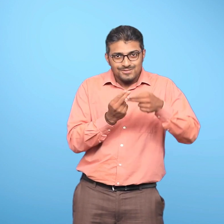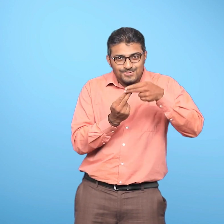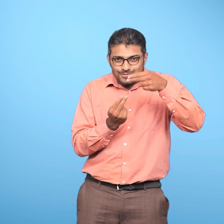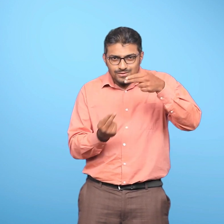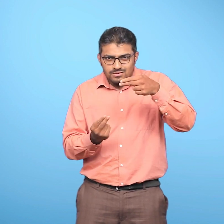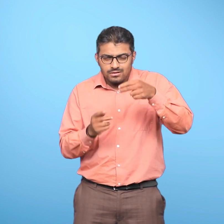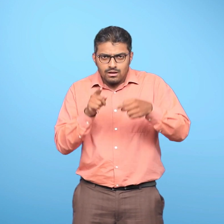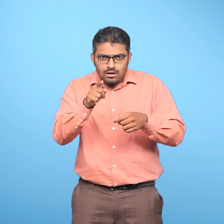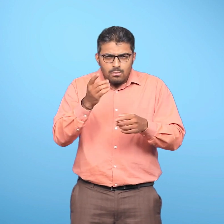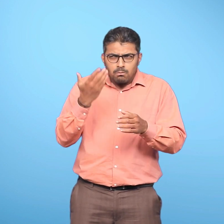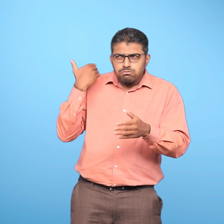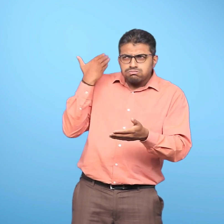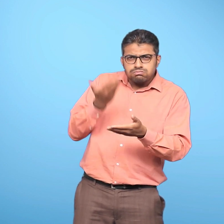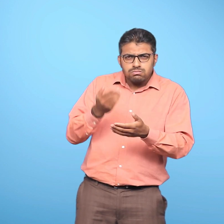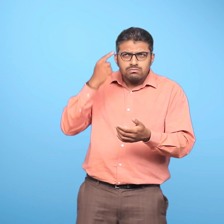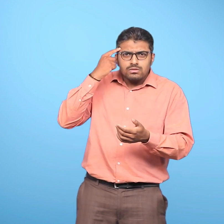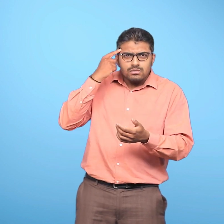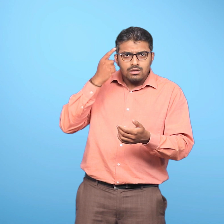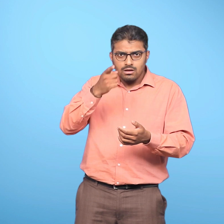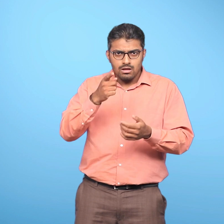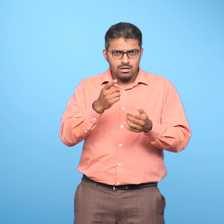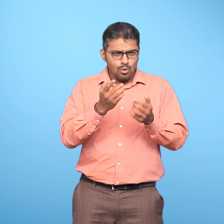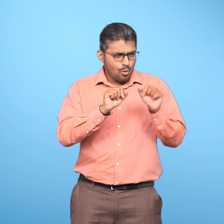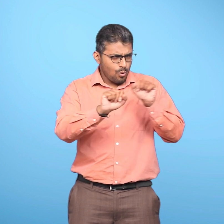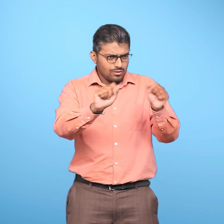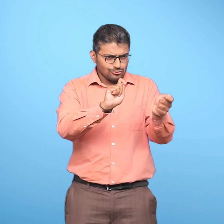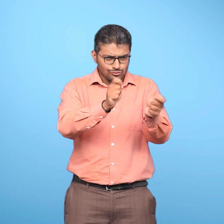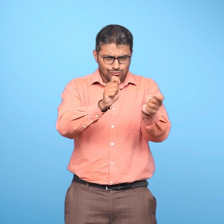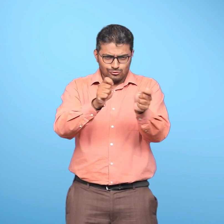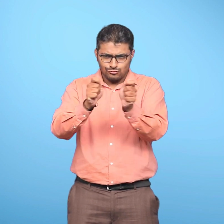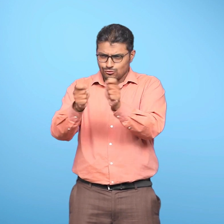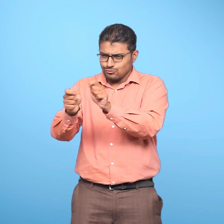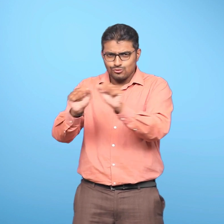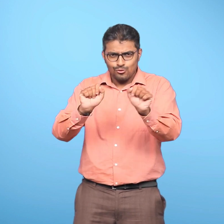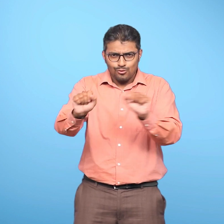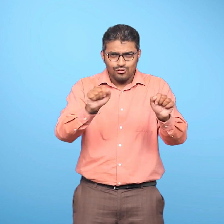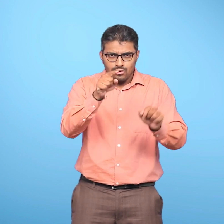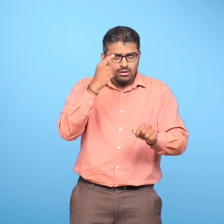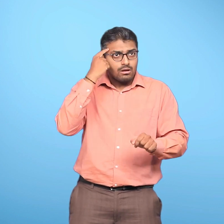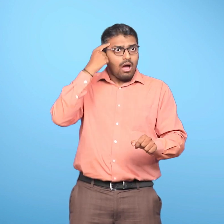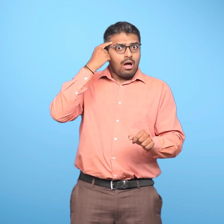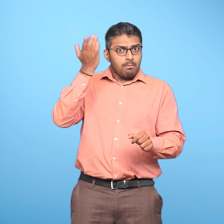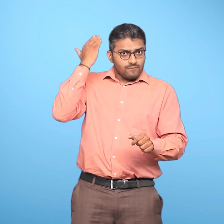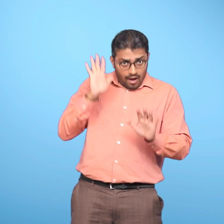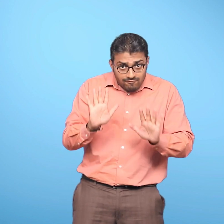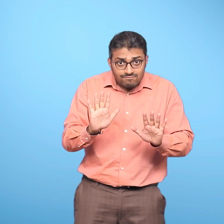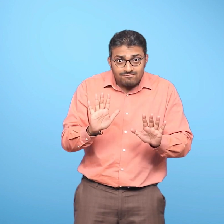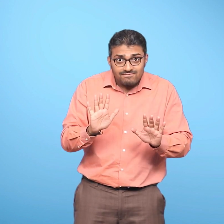Did you realize earlier that so many changes are taking place around you all the time?